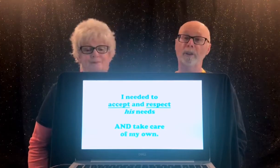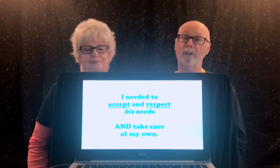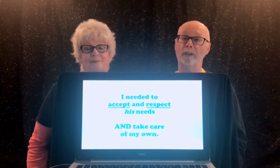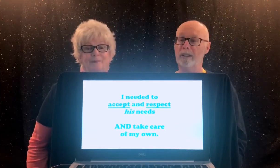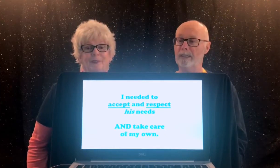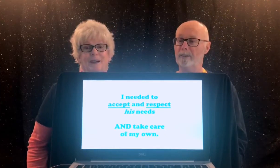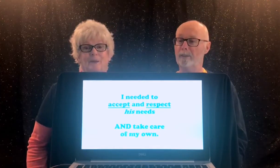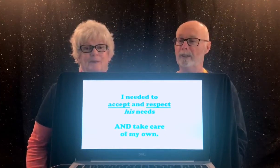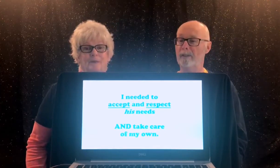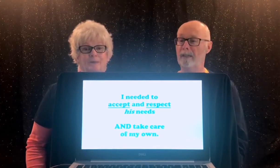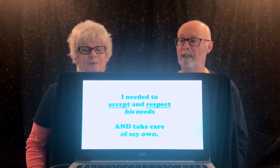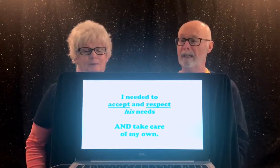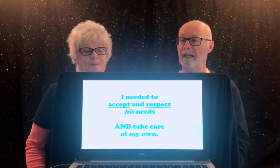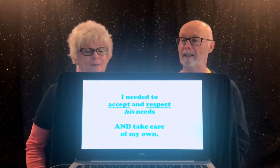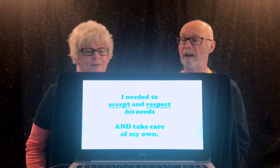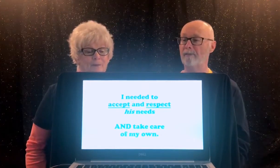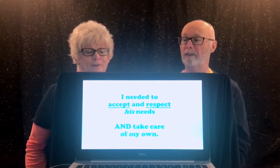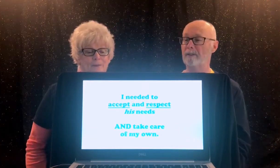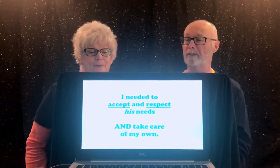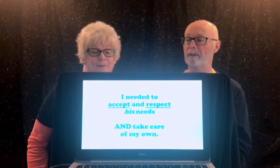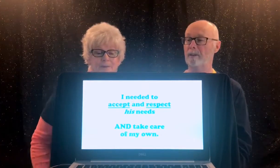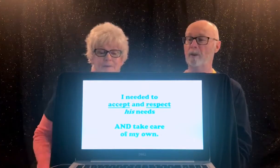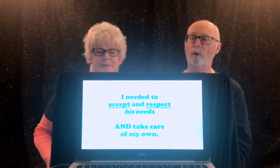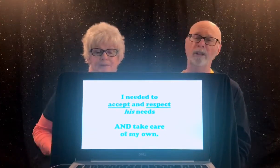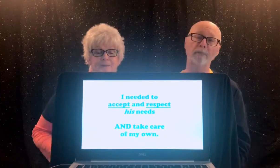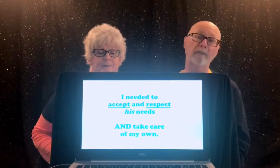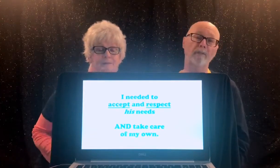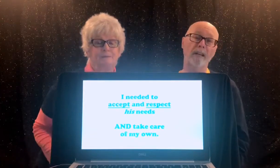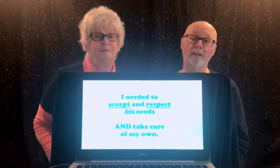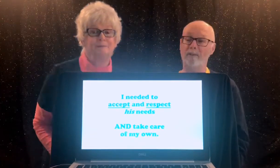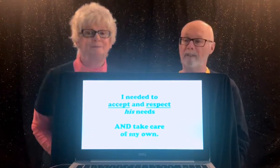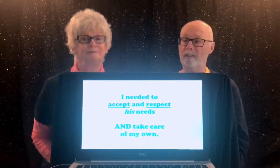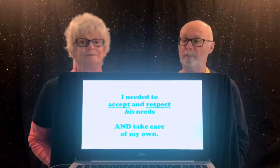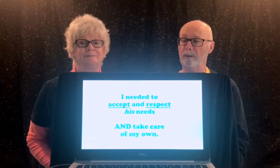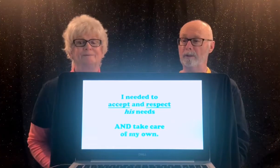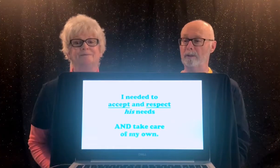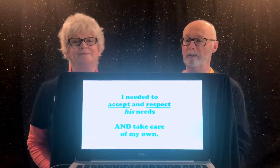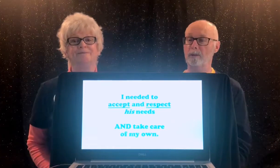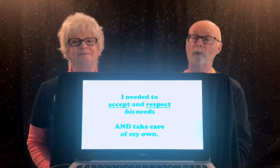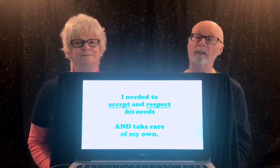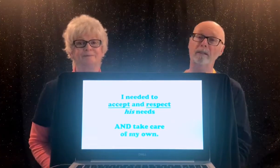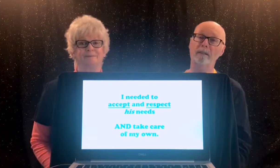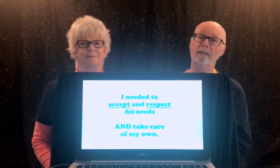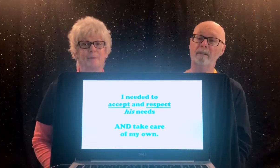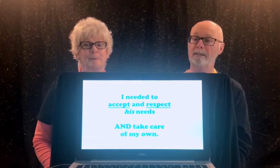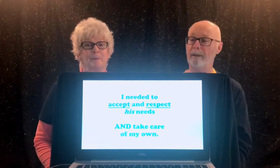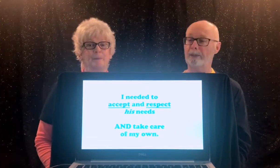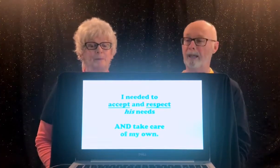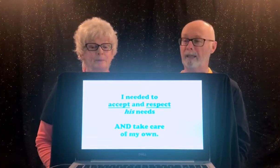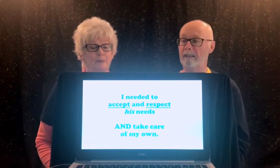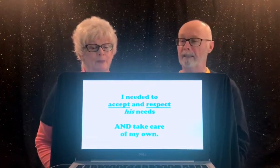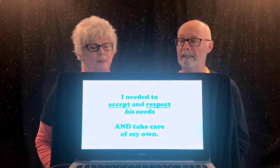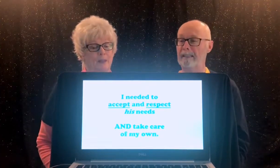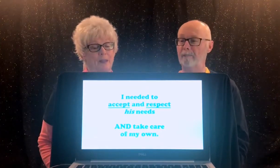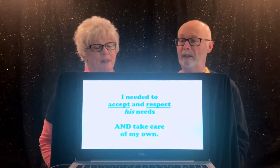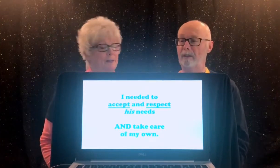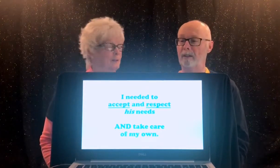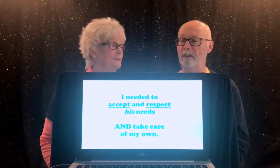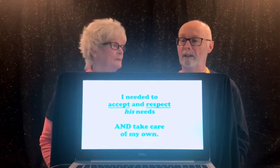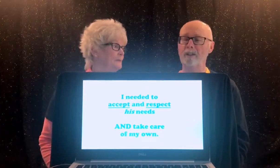you're connected with at a conference, or it could be a friend on Facebook, Twitter, Snapchat, email, or